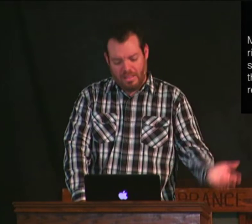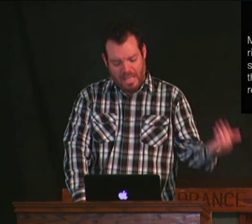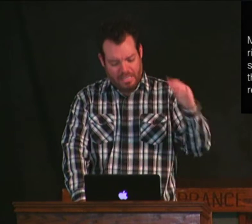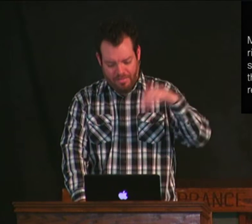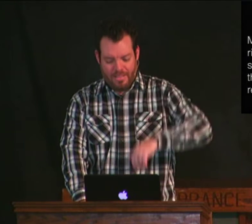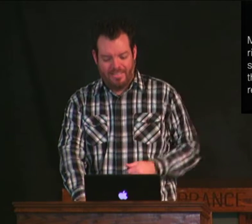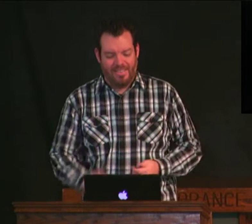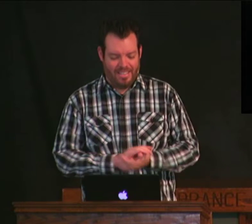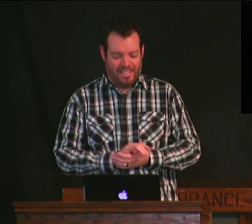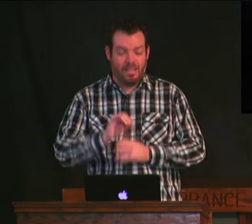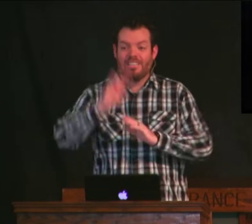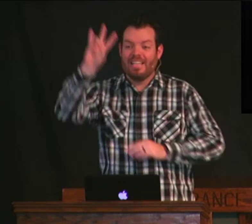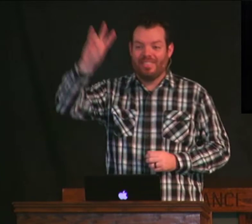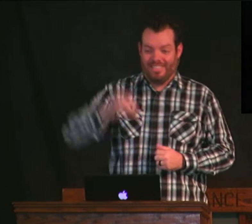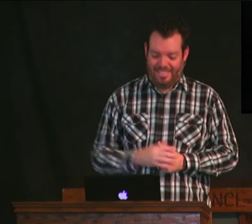That again. Number 7.